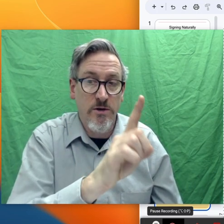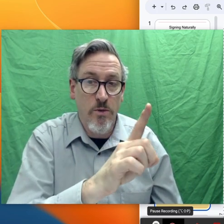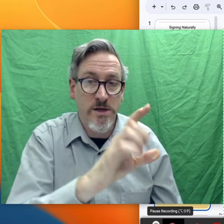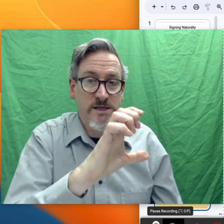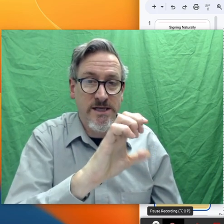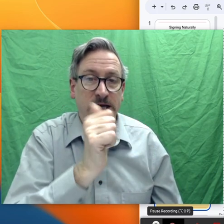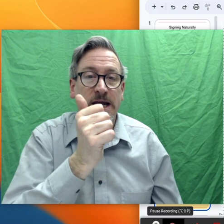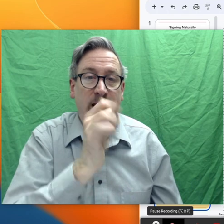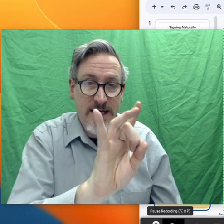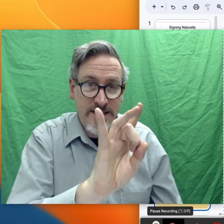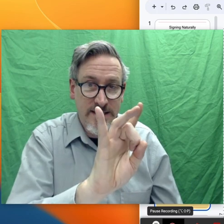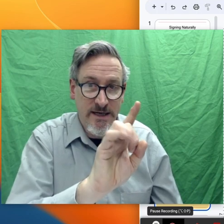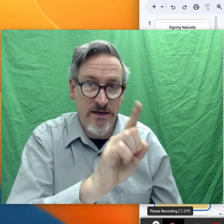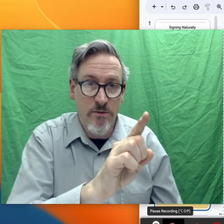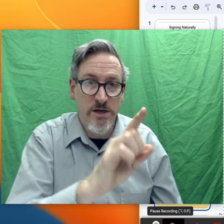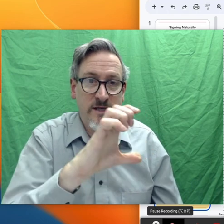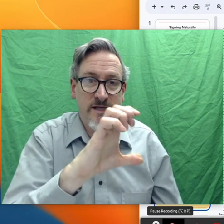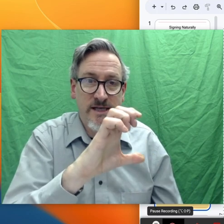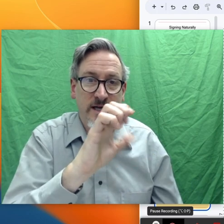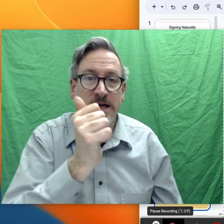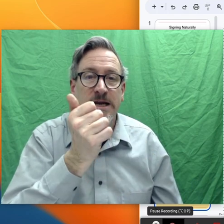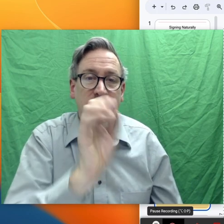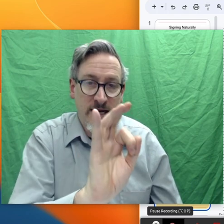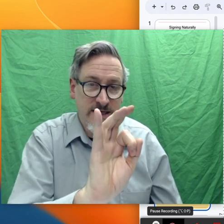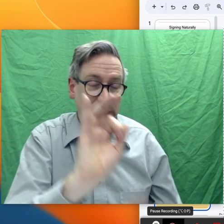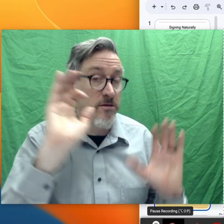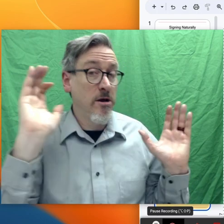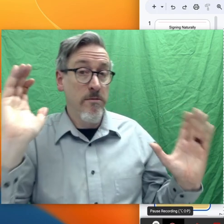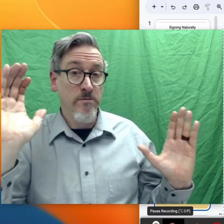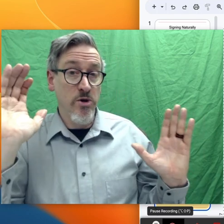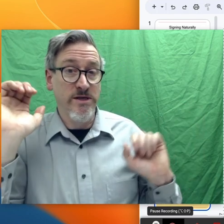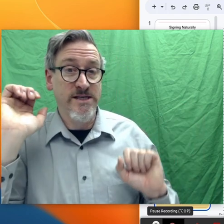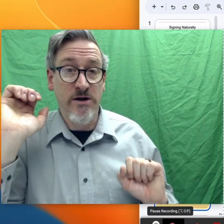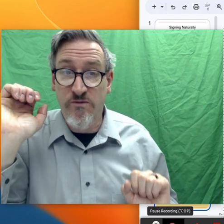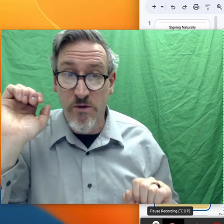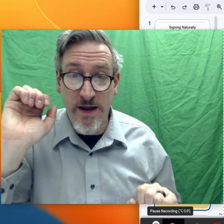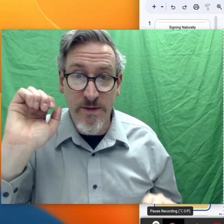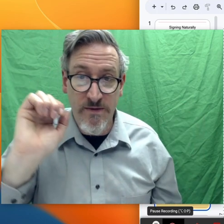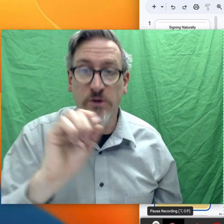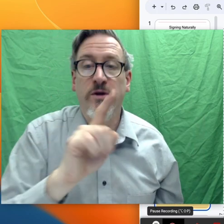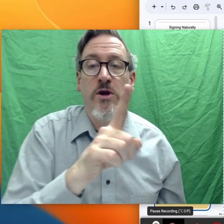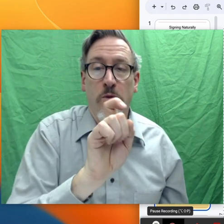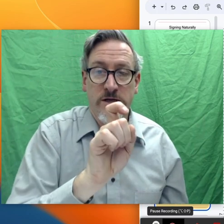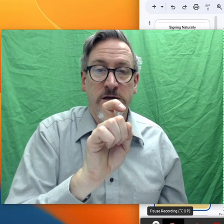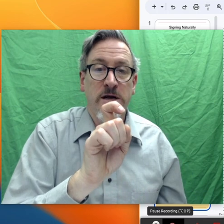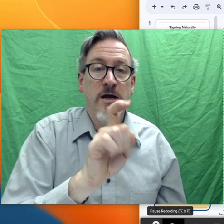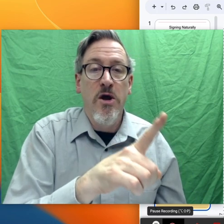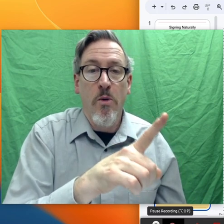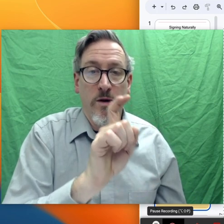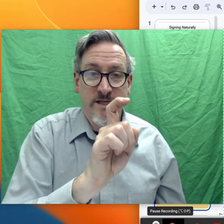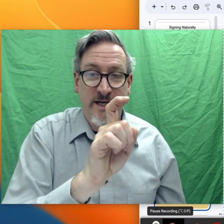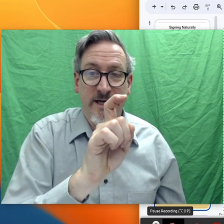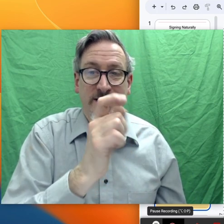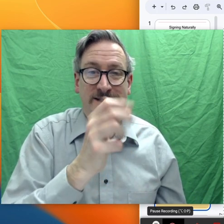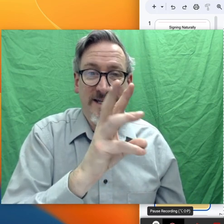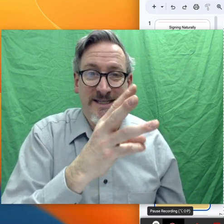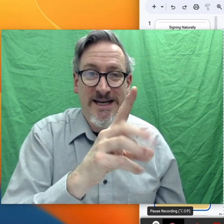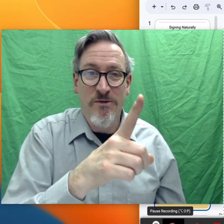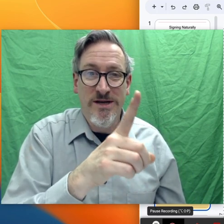17, C, 18, 1C, 19. Go with the standard format, and then you can go